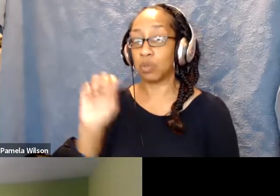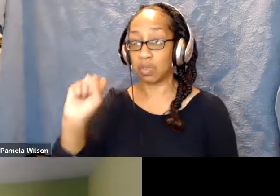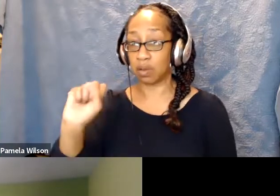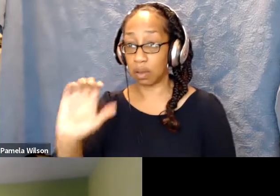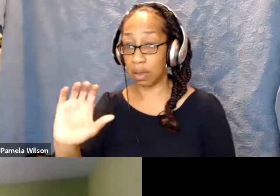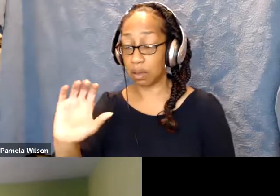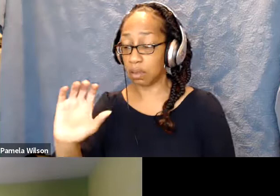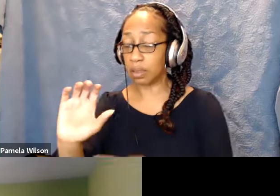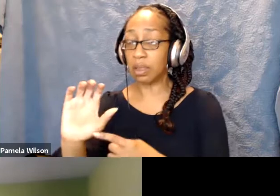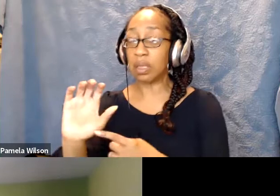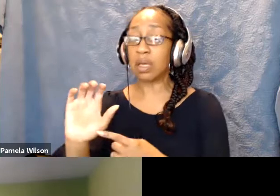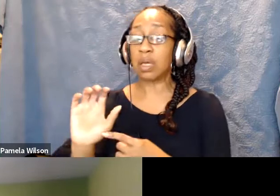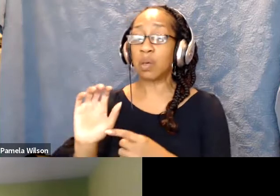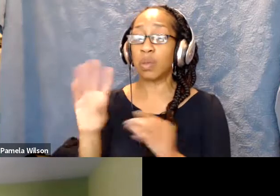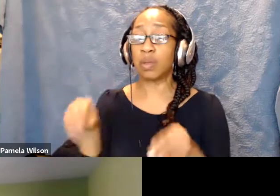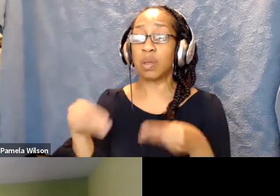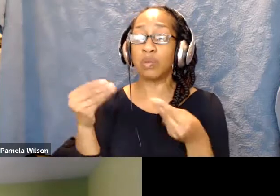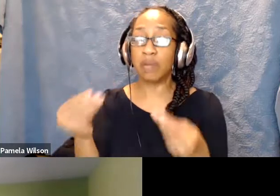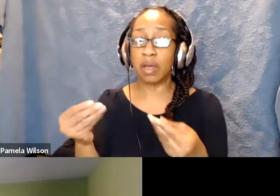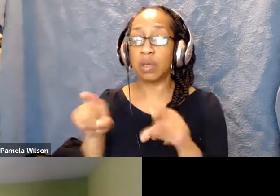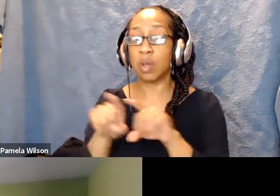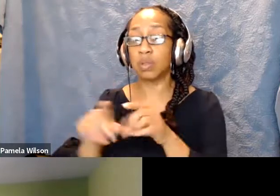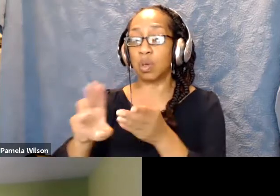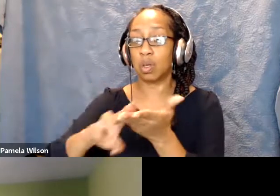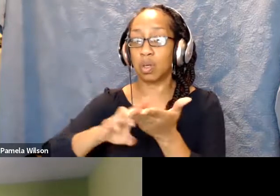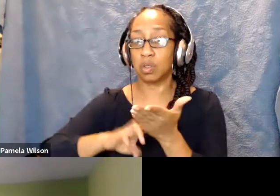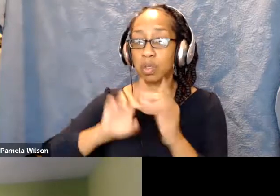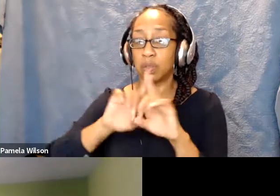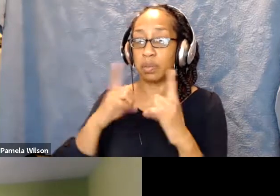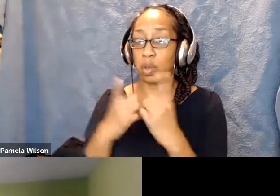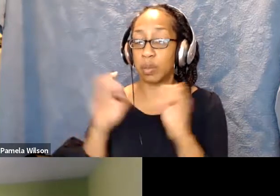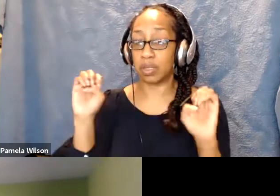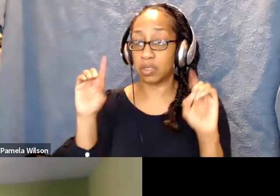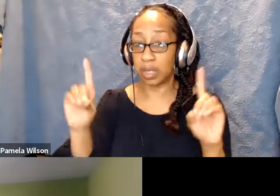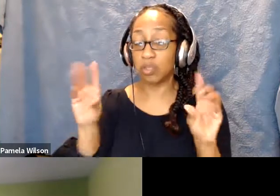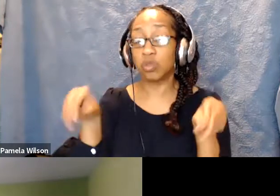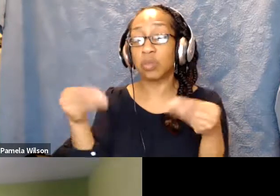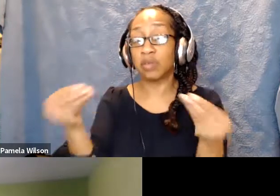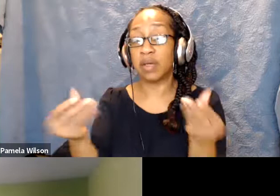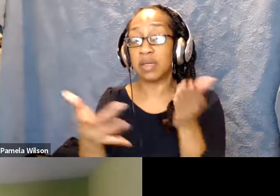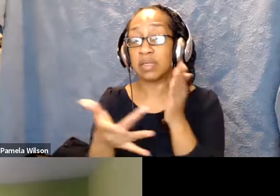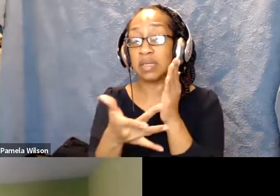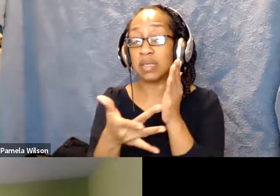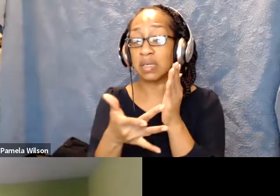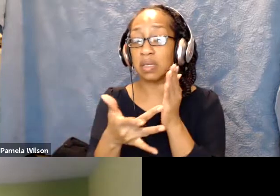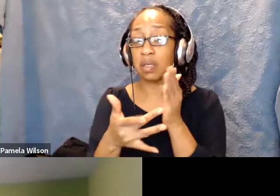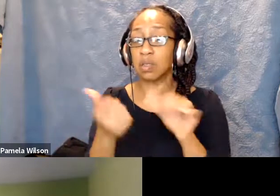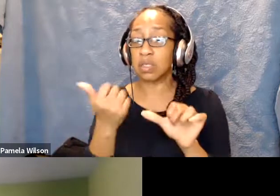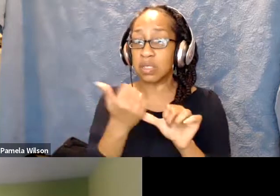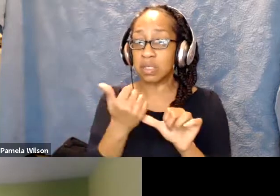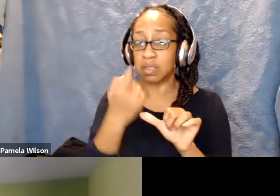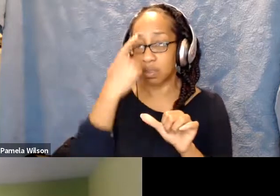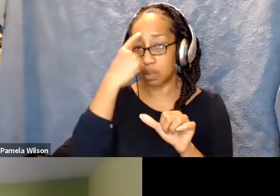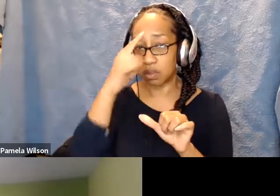they've provided and contracted with the Department of Education to provide technical assistance on self-determination, disability